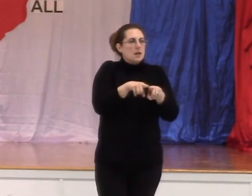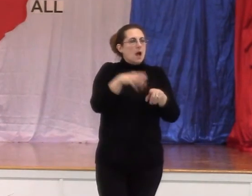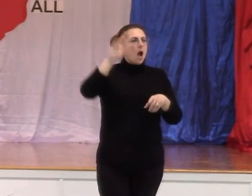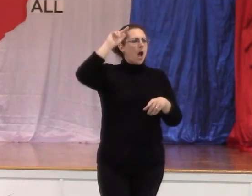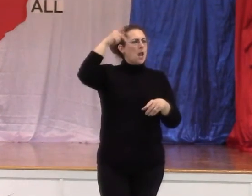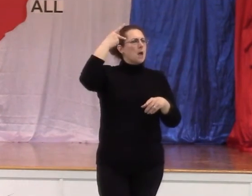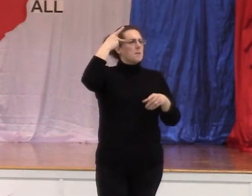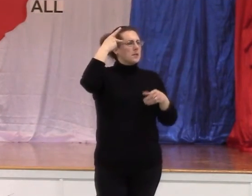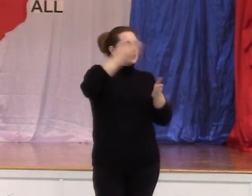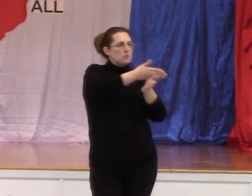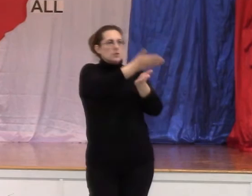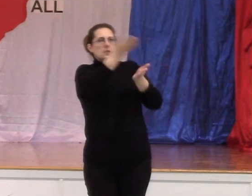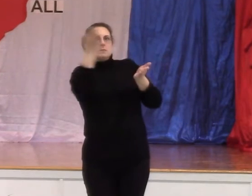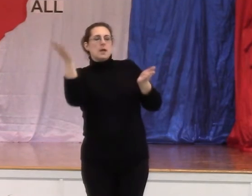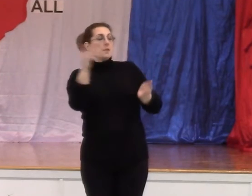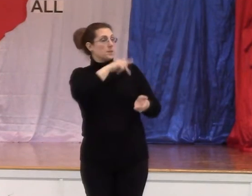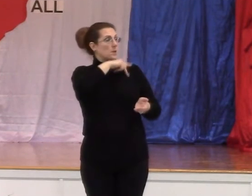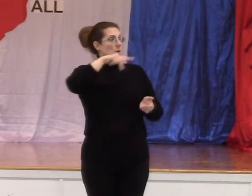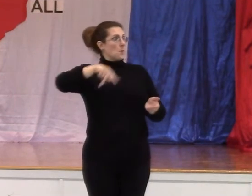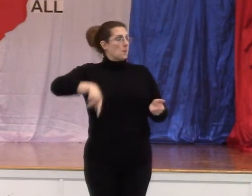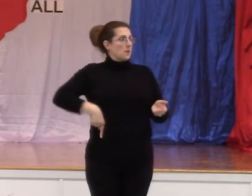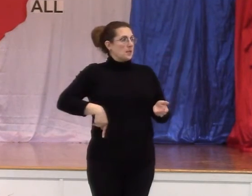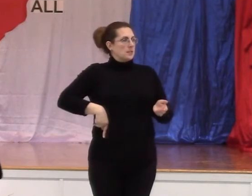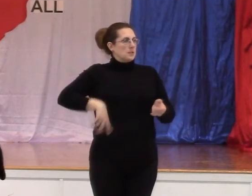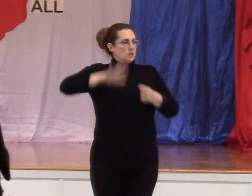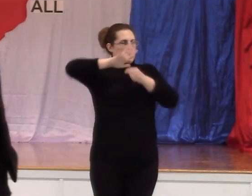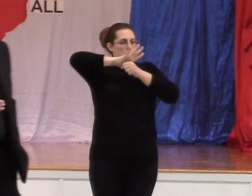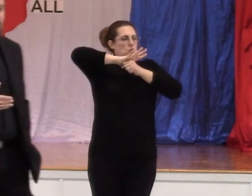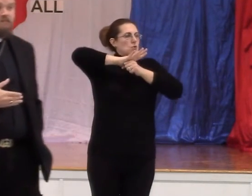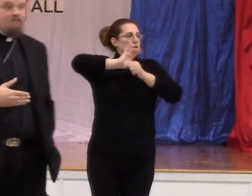political spectrum, the princes squash it